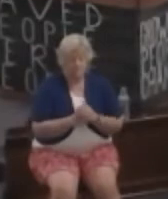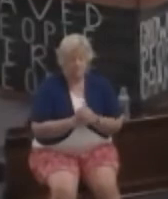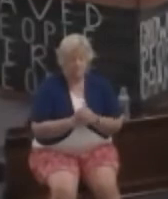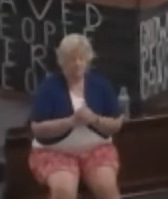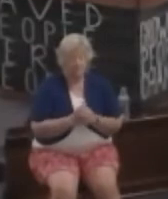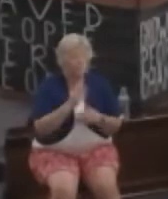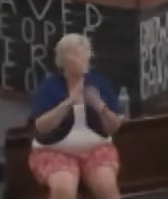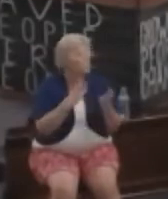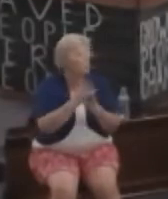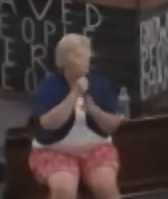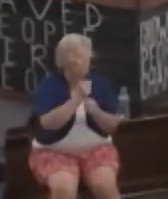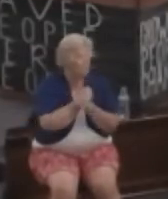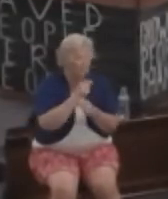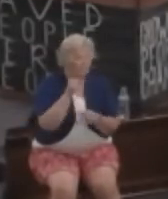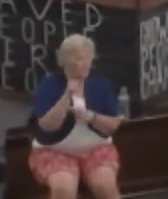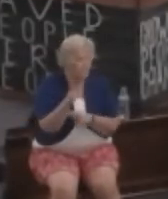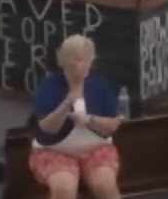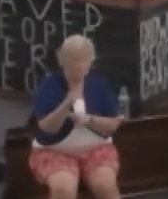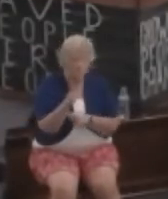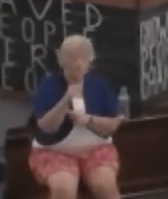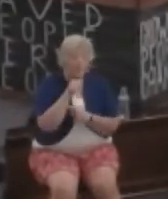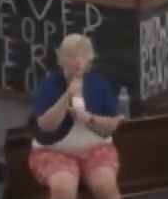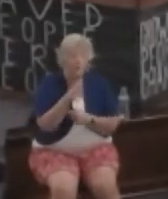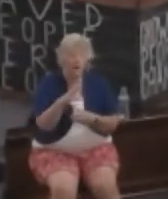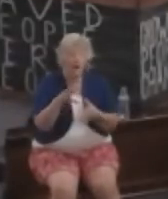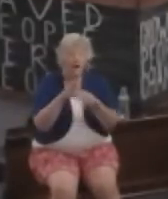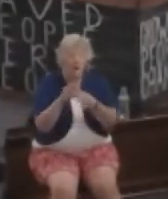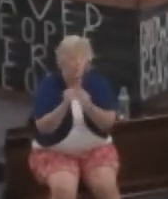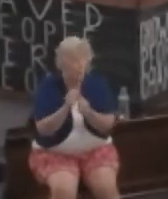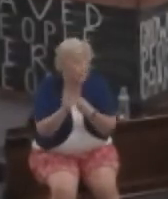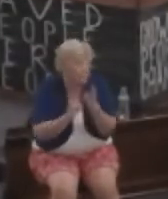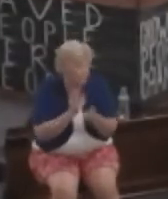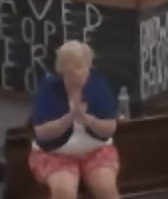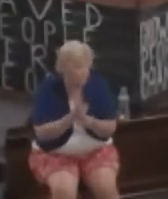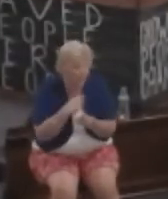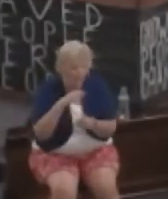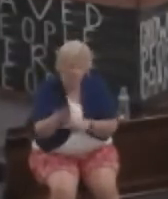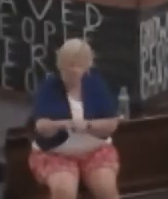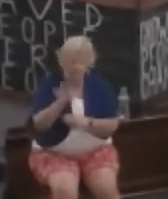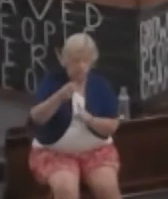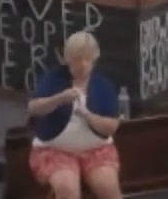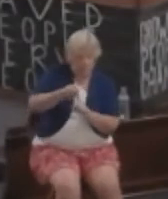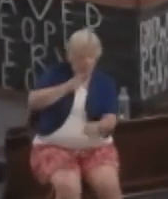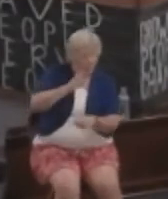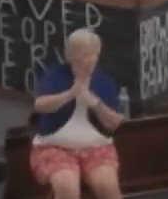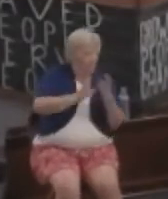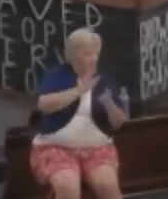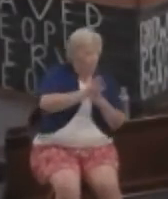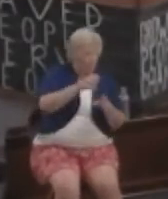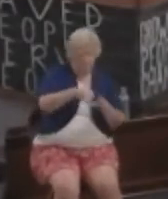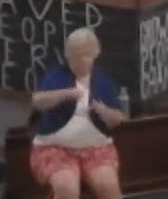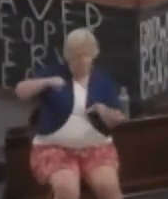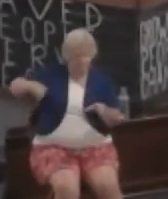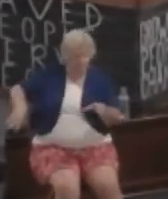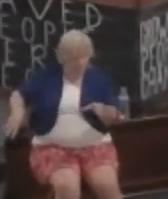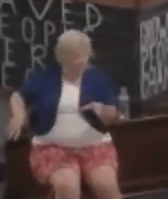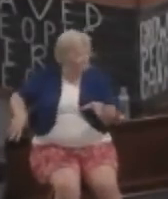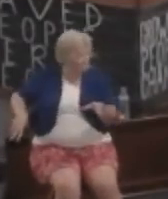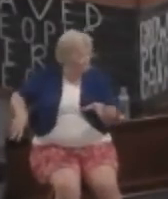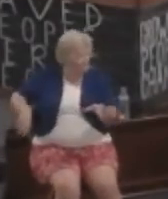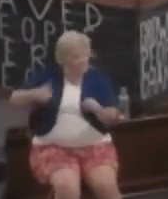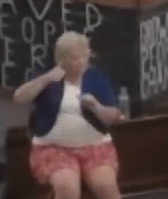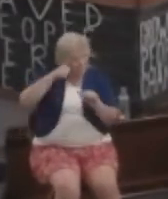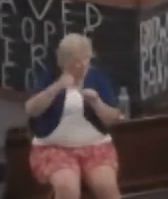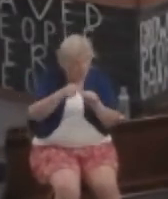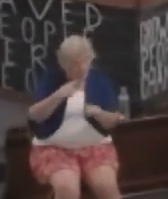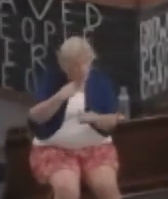As it is, you do not belong to the world, but I have chosen you out of the world. That is why the world hates you. Remember what I